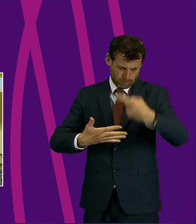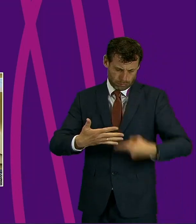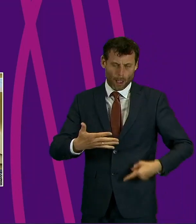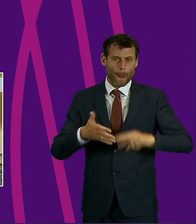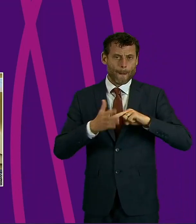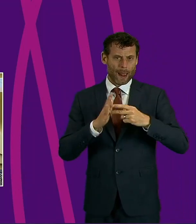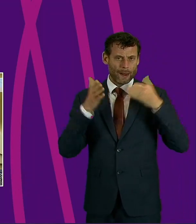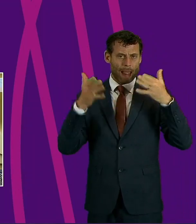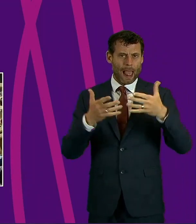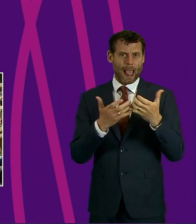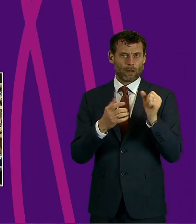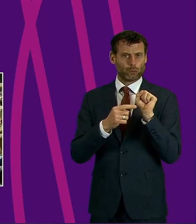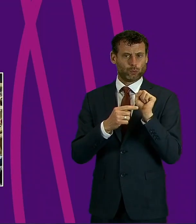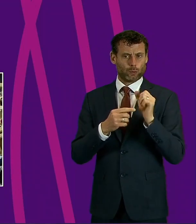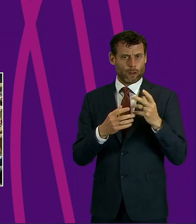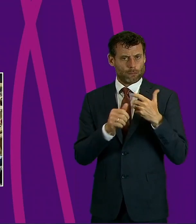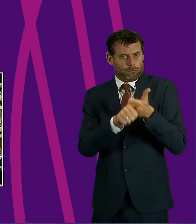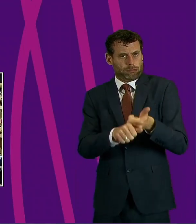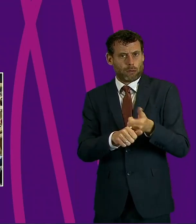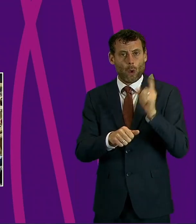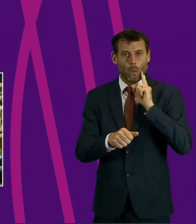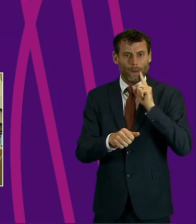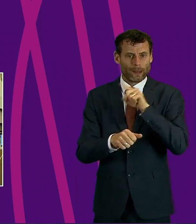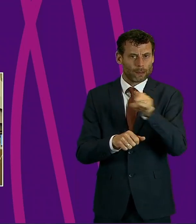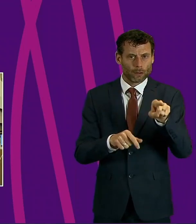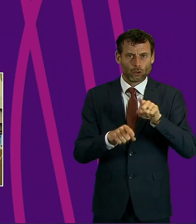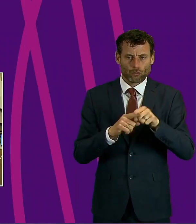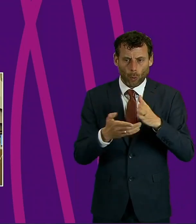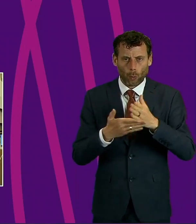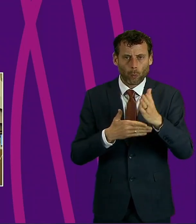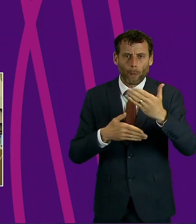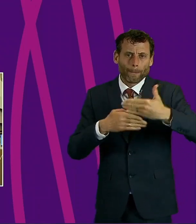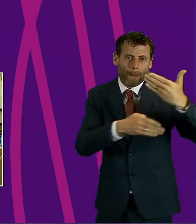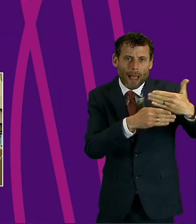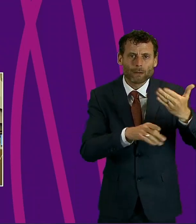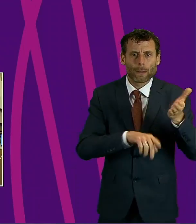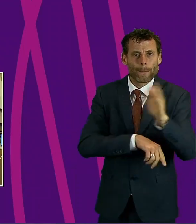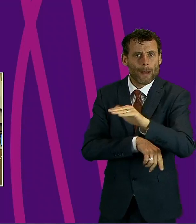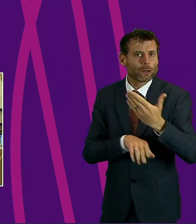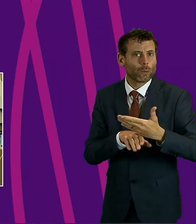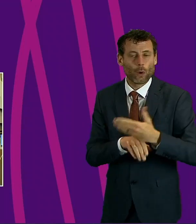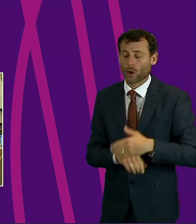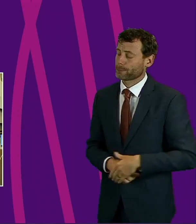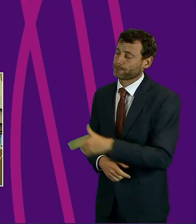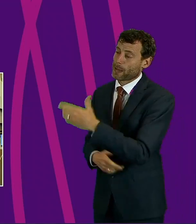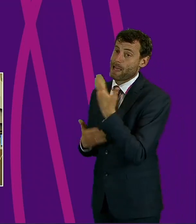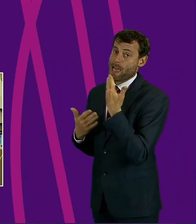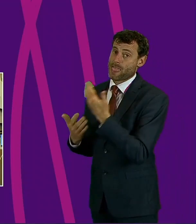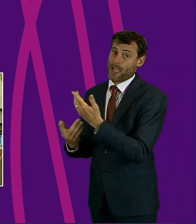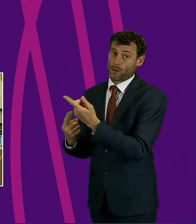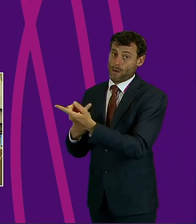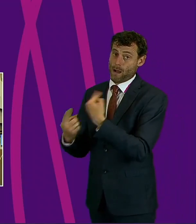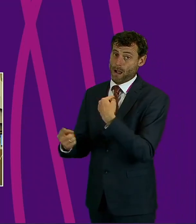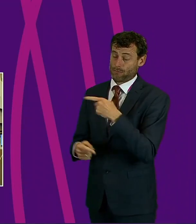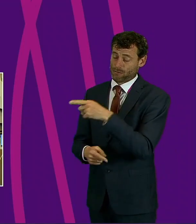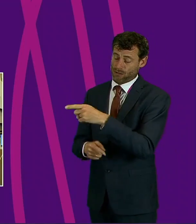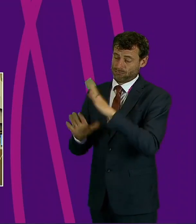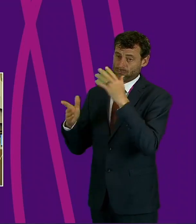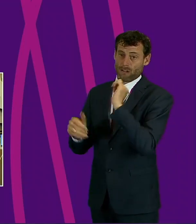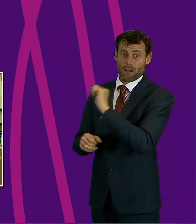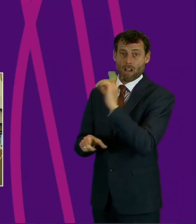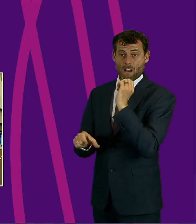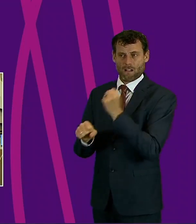labour market. Pauline McNeill. I thank the First Minister for that answer and welcome the work that the Government are recognising